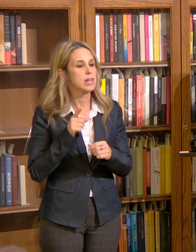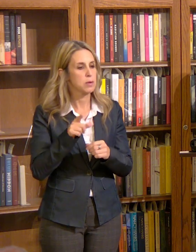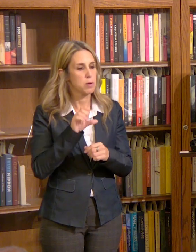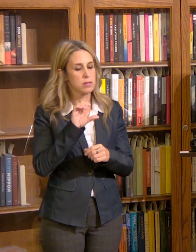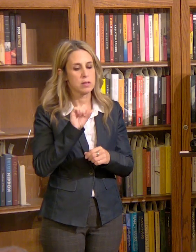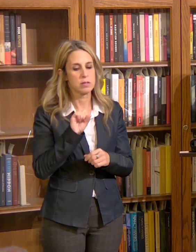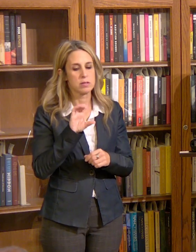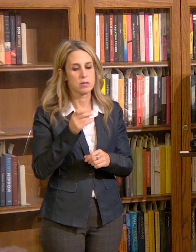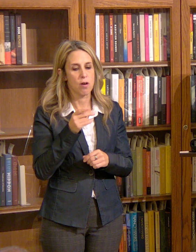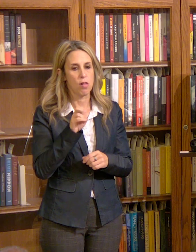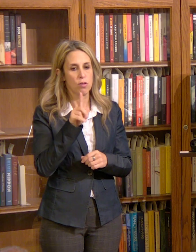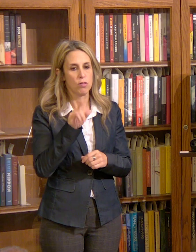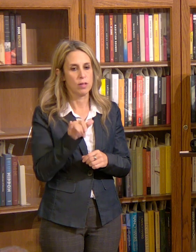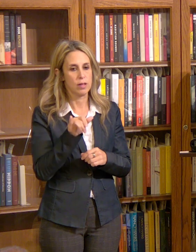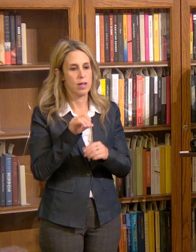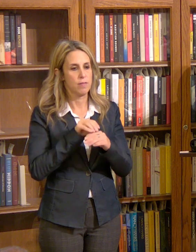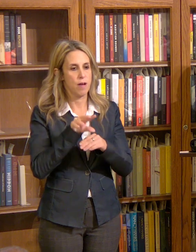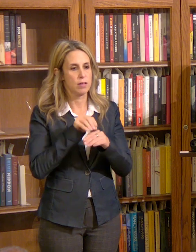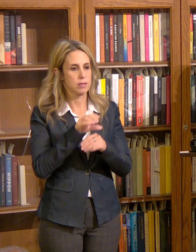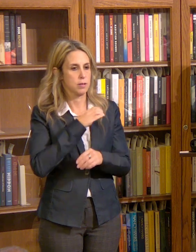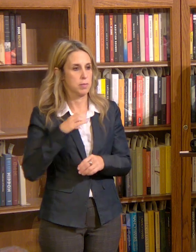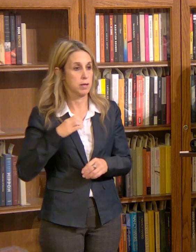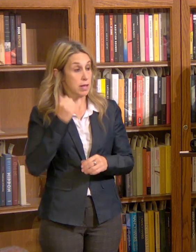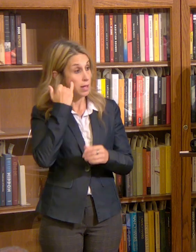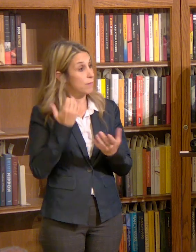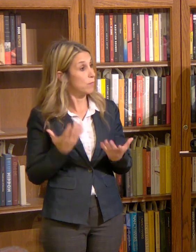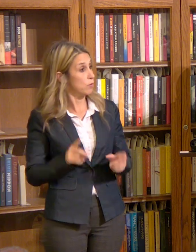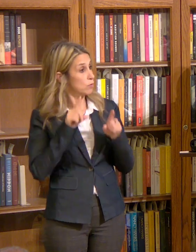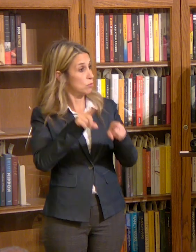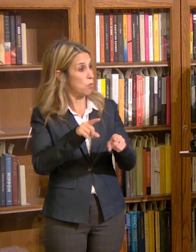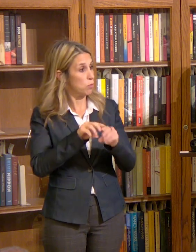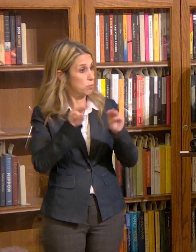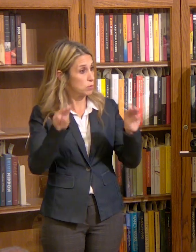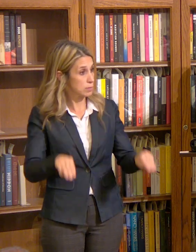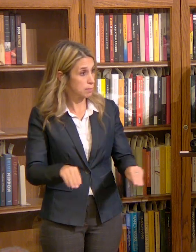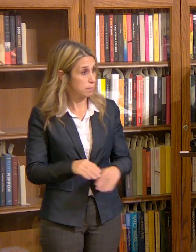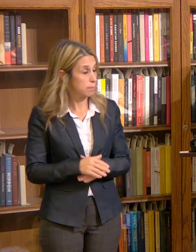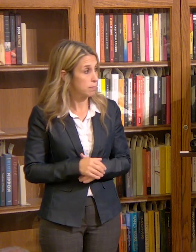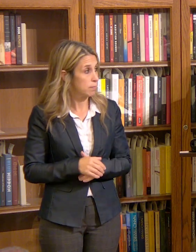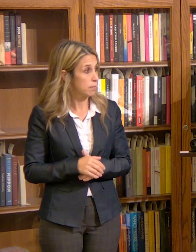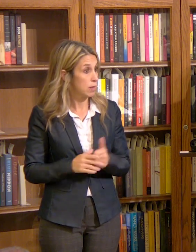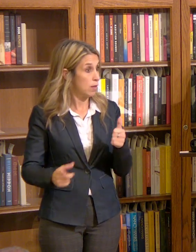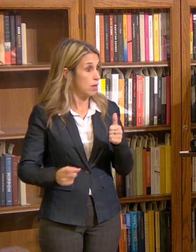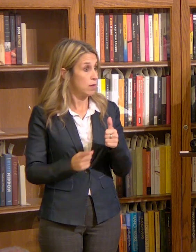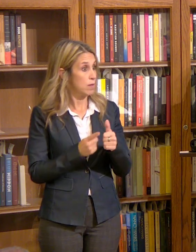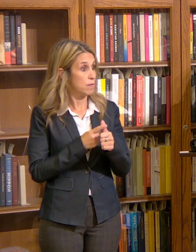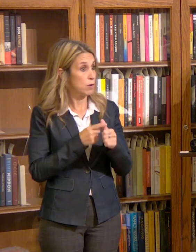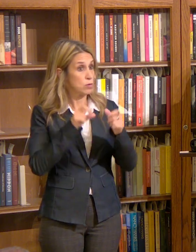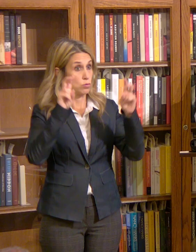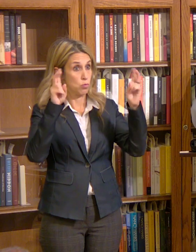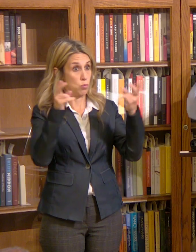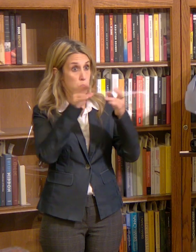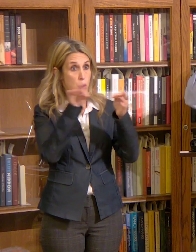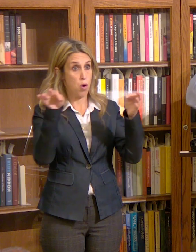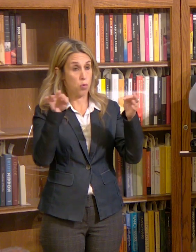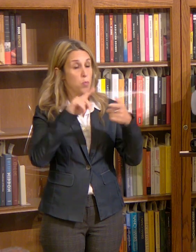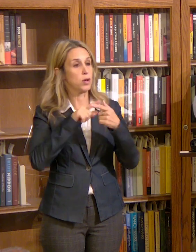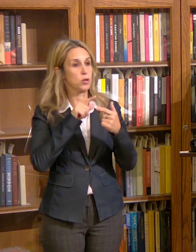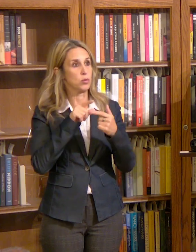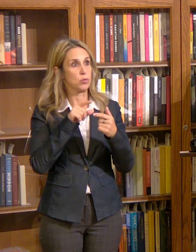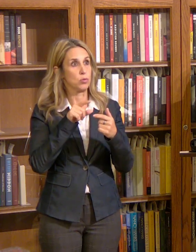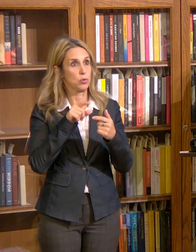committee excuse me if you go to the museum the very first quote you see when you